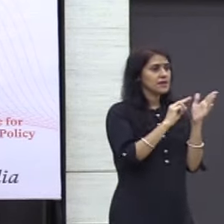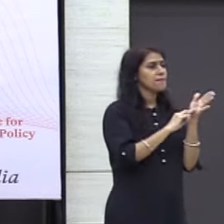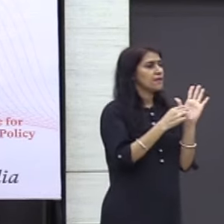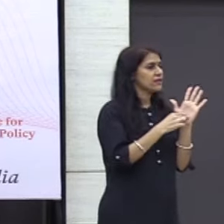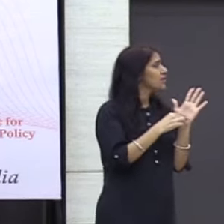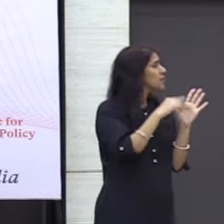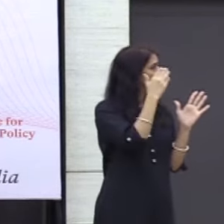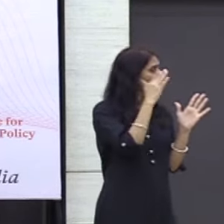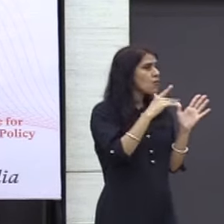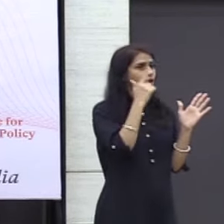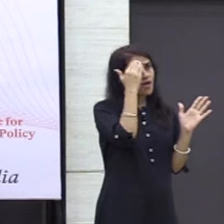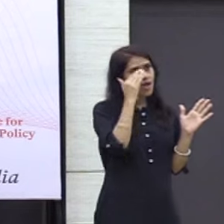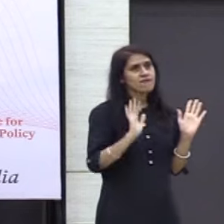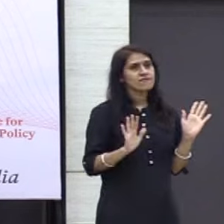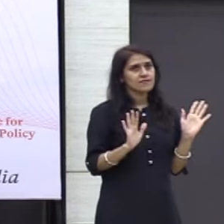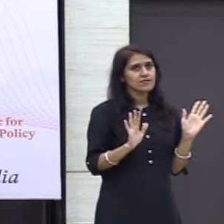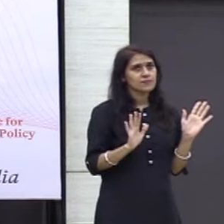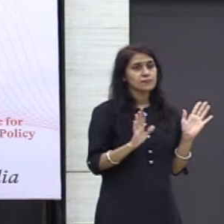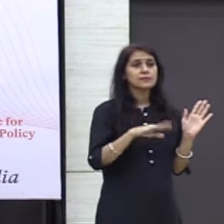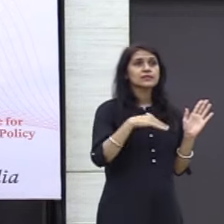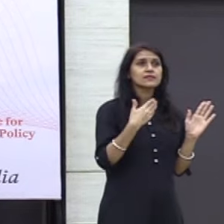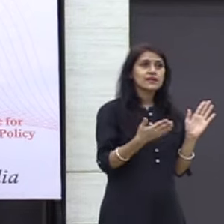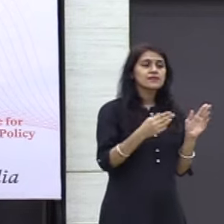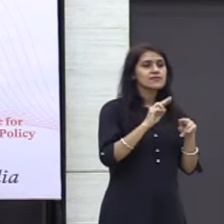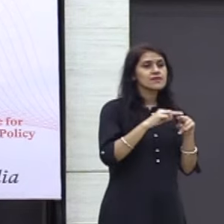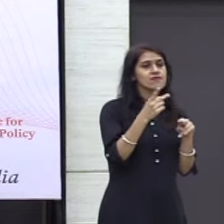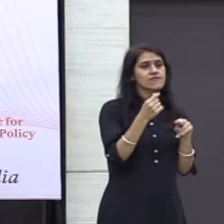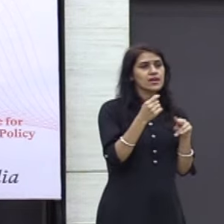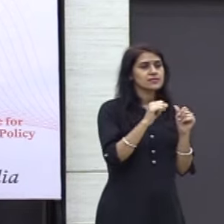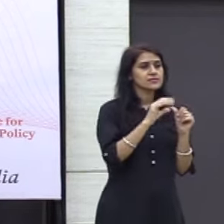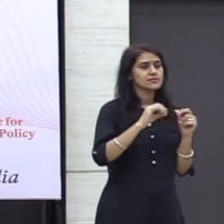untainted, becomes money laundering. Then through a Finance Act they